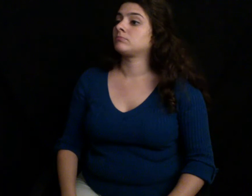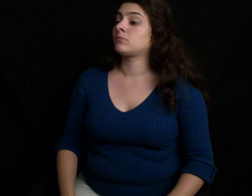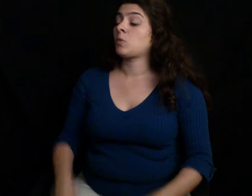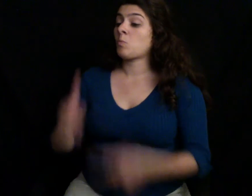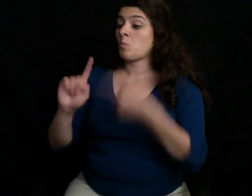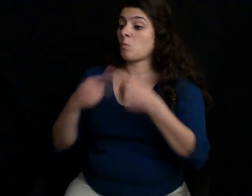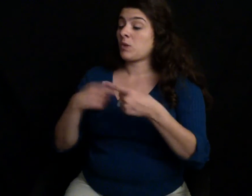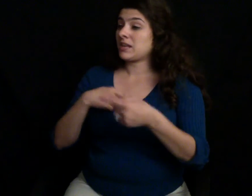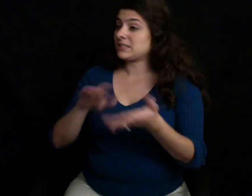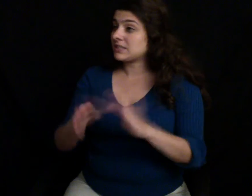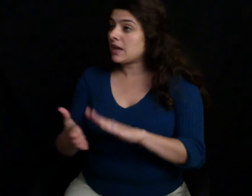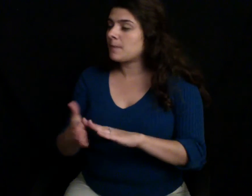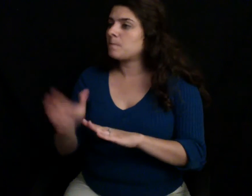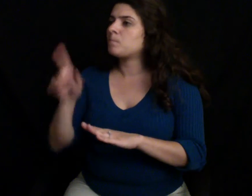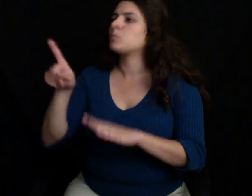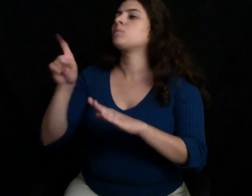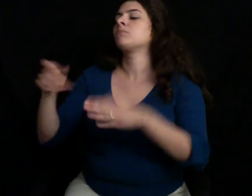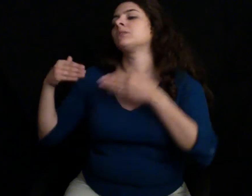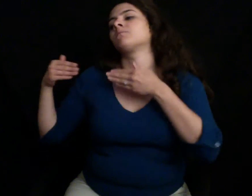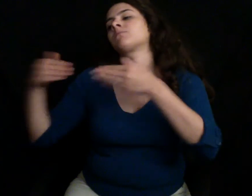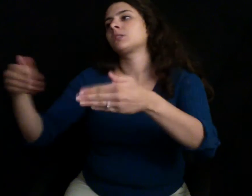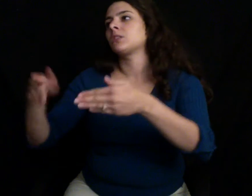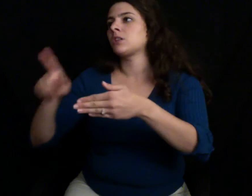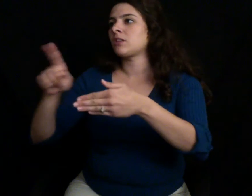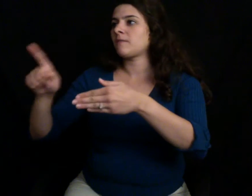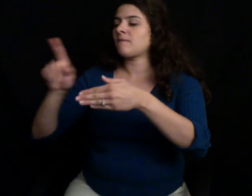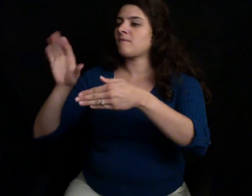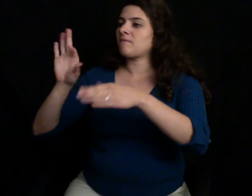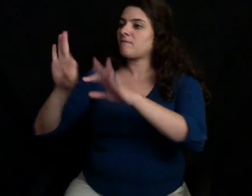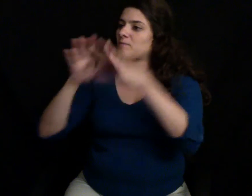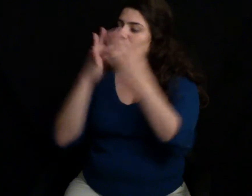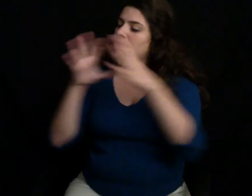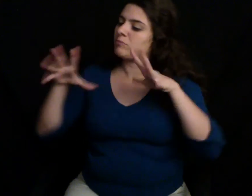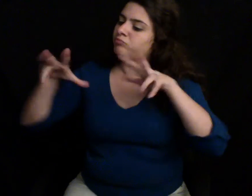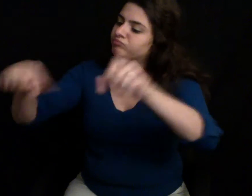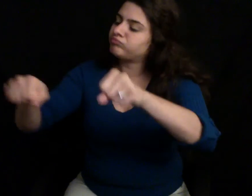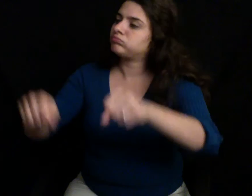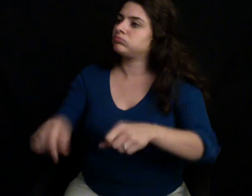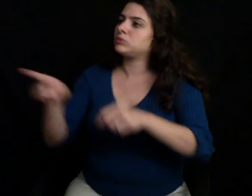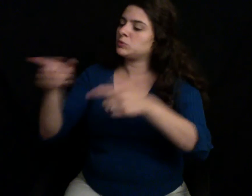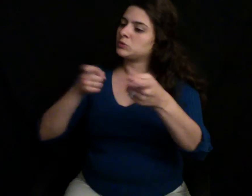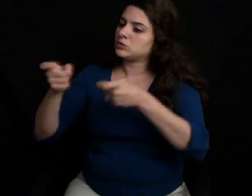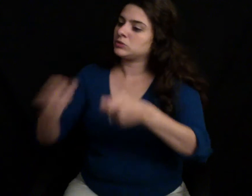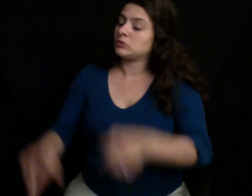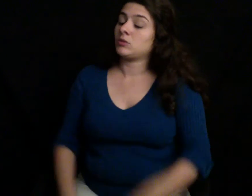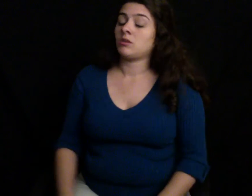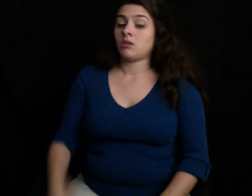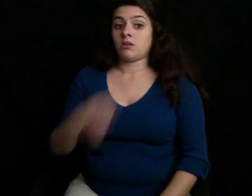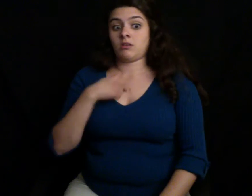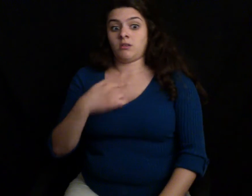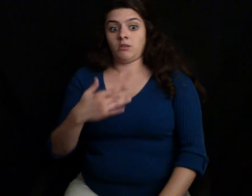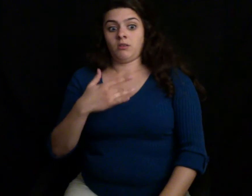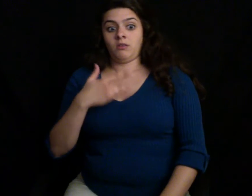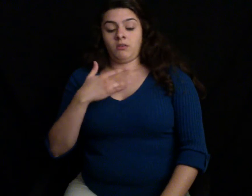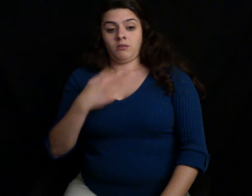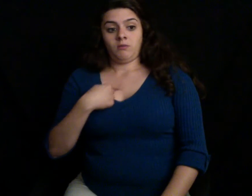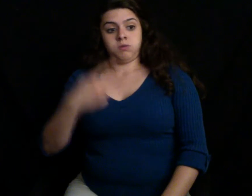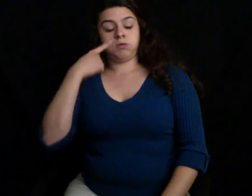go, you have to take over and take care of the family. And I was like, damn, that's a lot of, I said, well, I guess that is responsibility. That's a lot